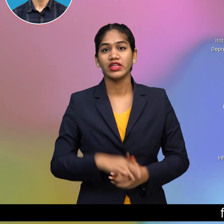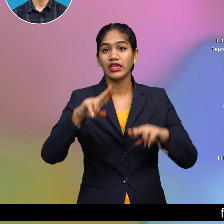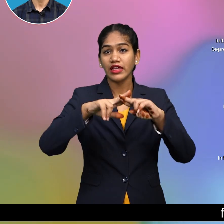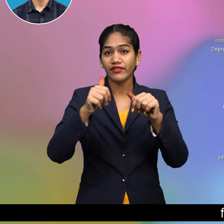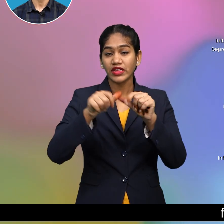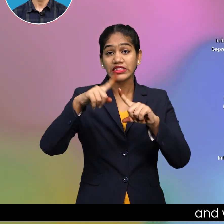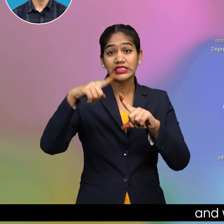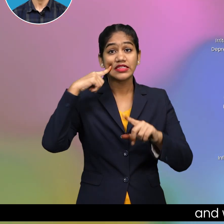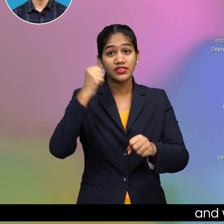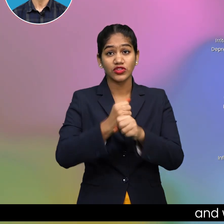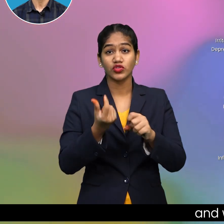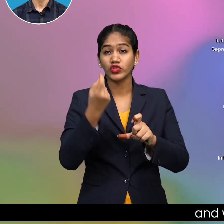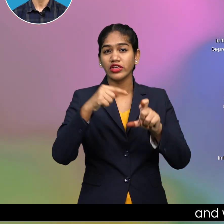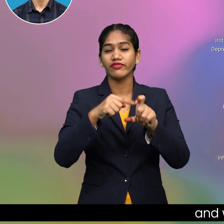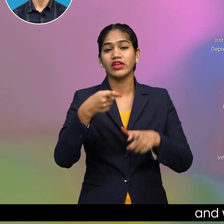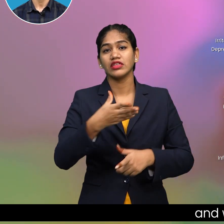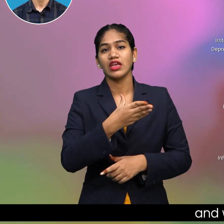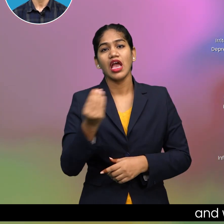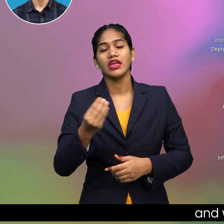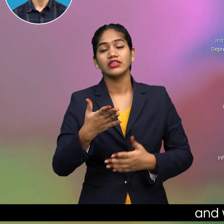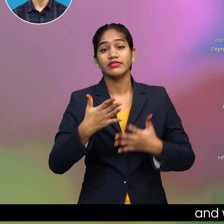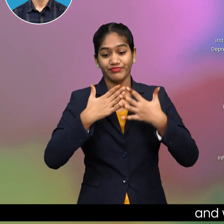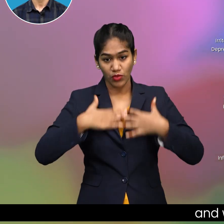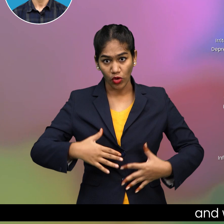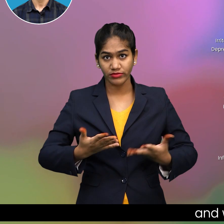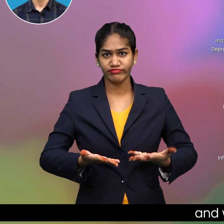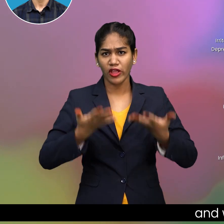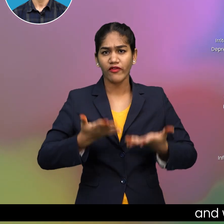fatigue, and weight loss.